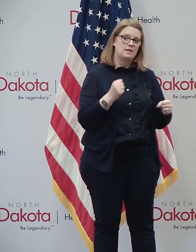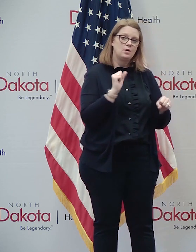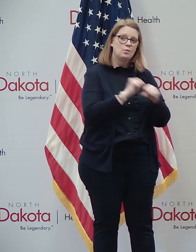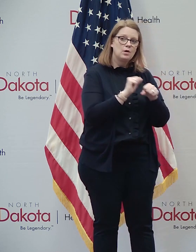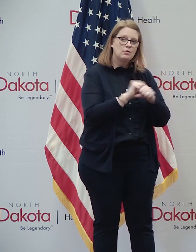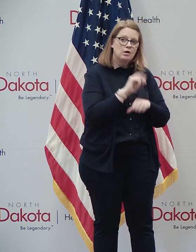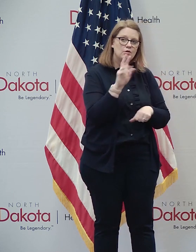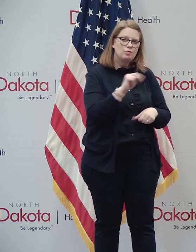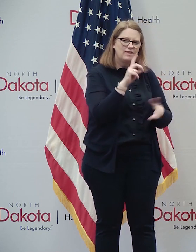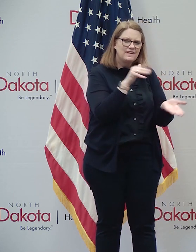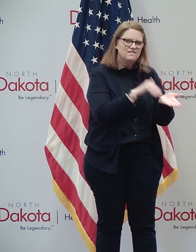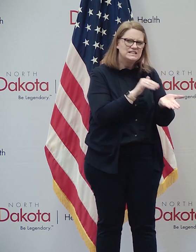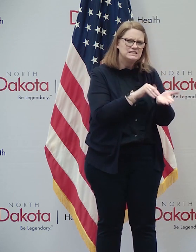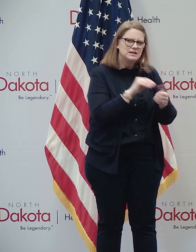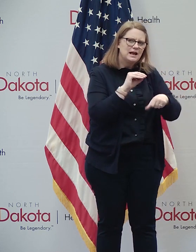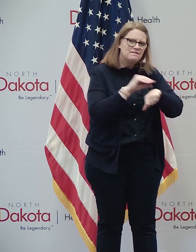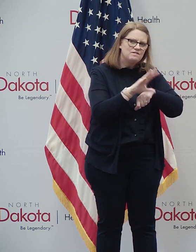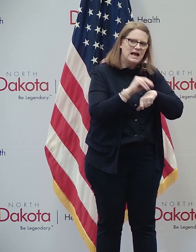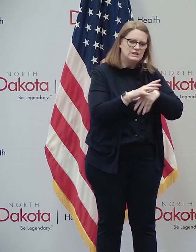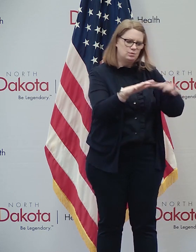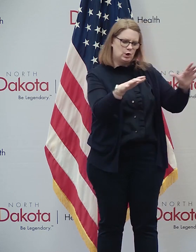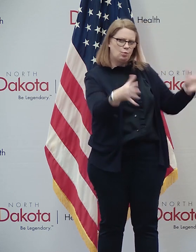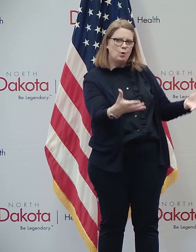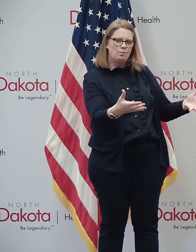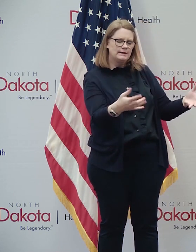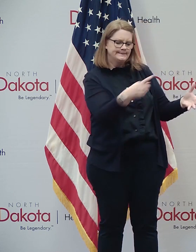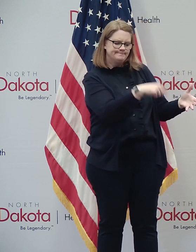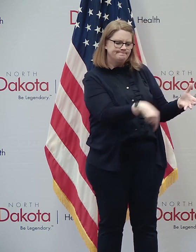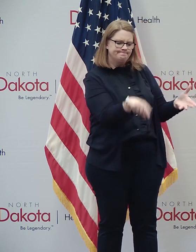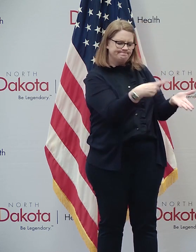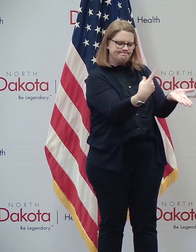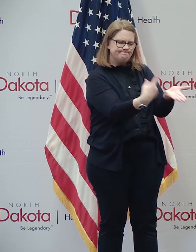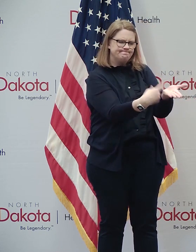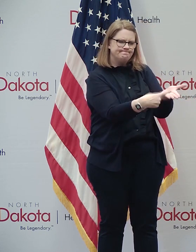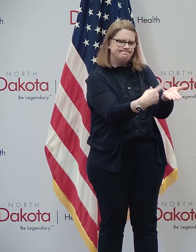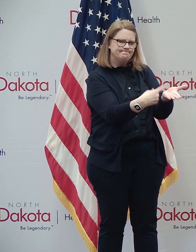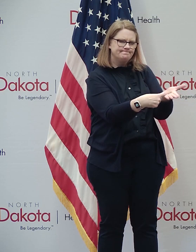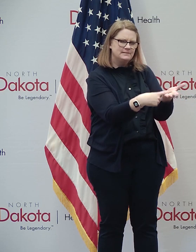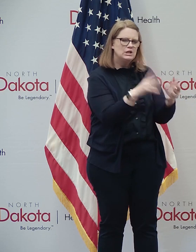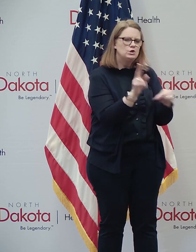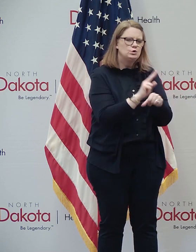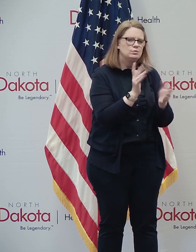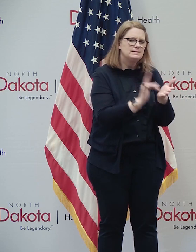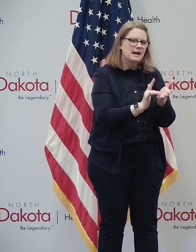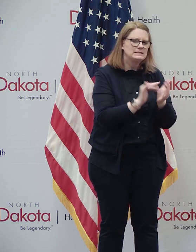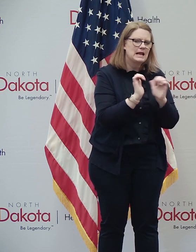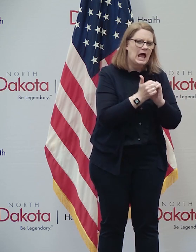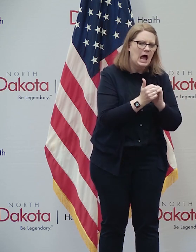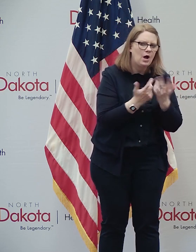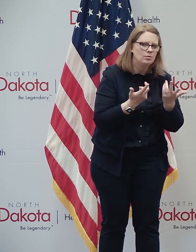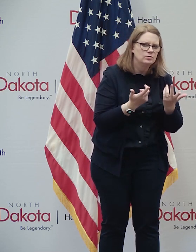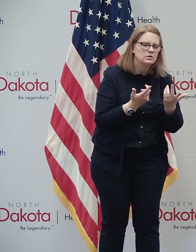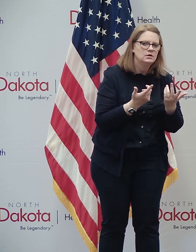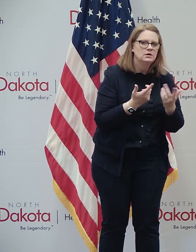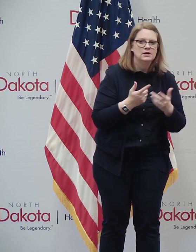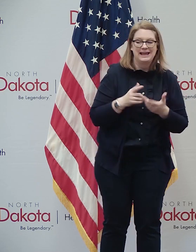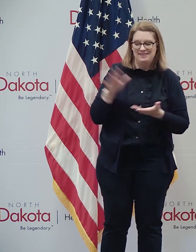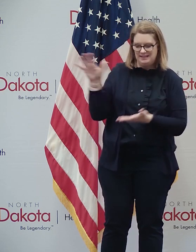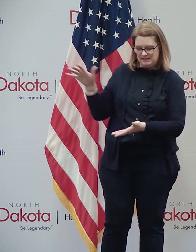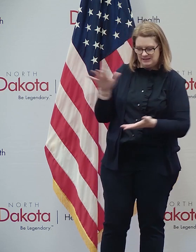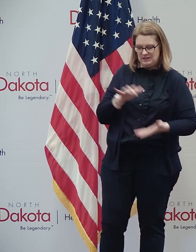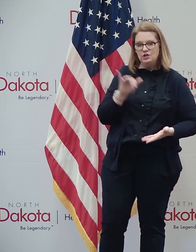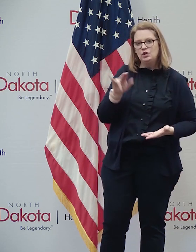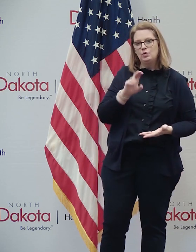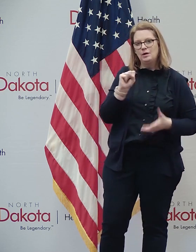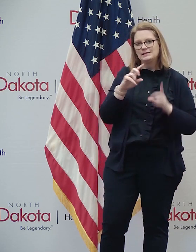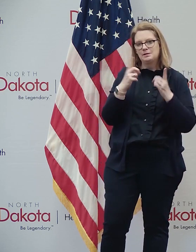Dakota Physician Advisory group to determine how the drug will be distributed, and the drug is coming to us through U.S.